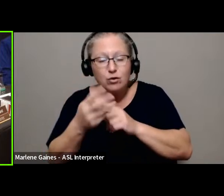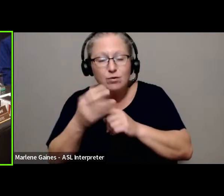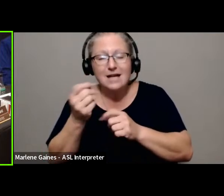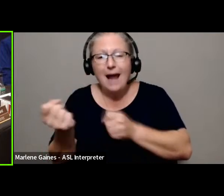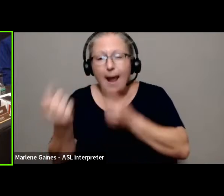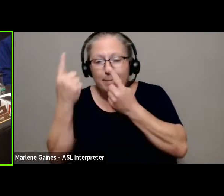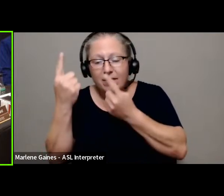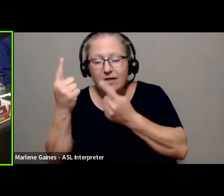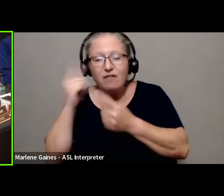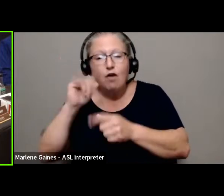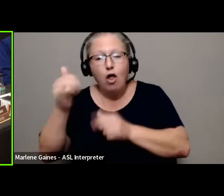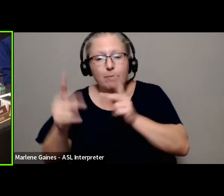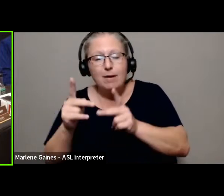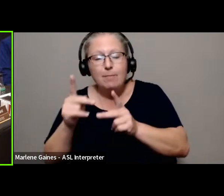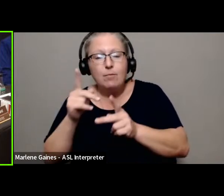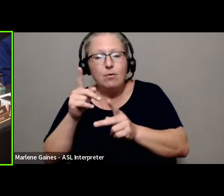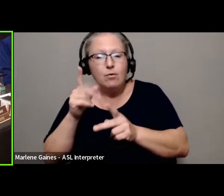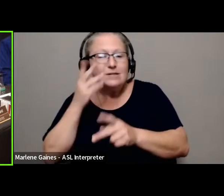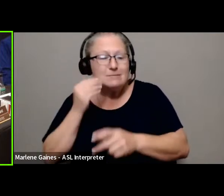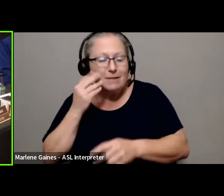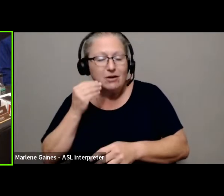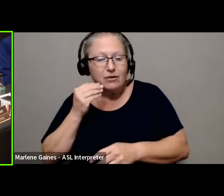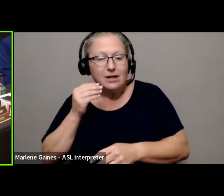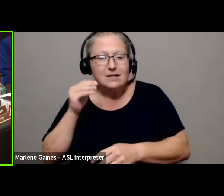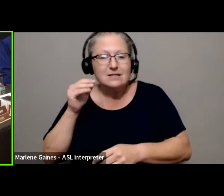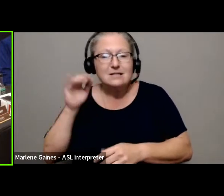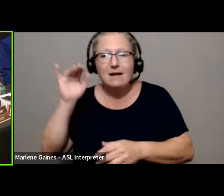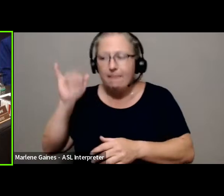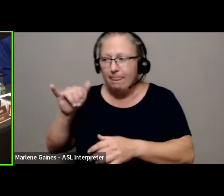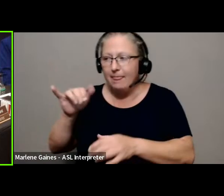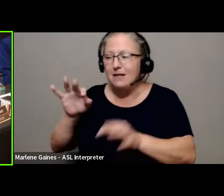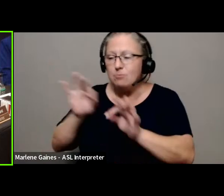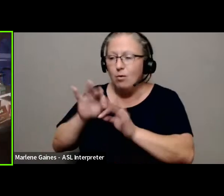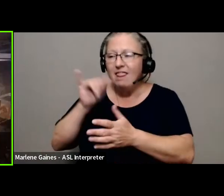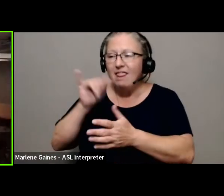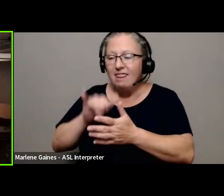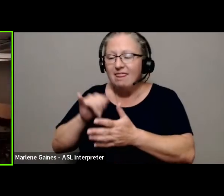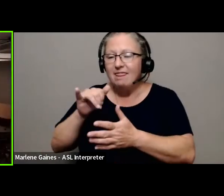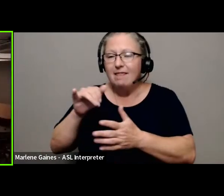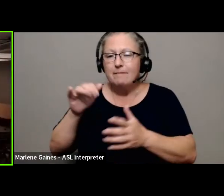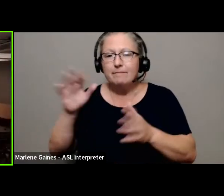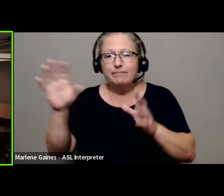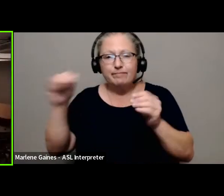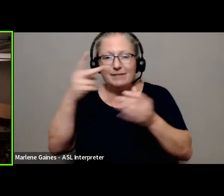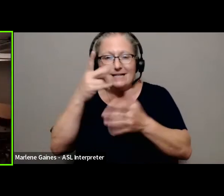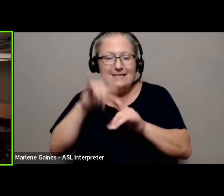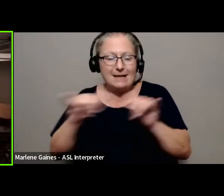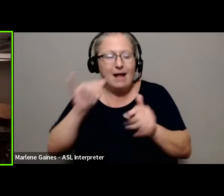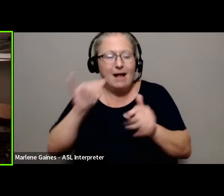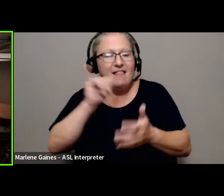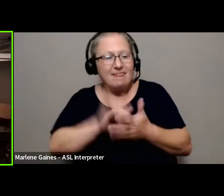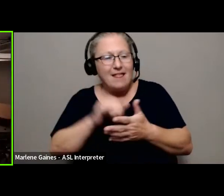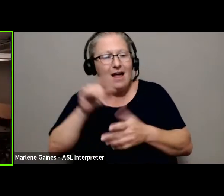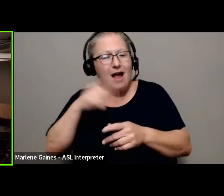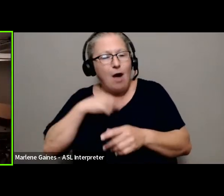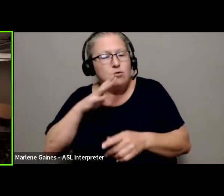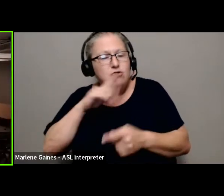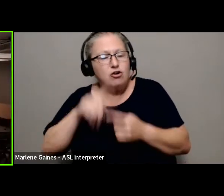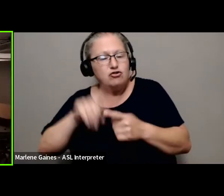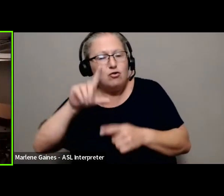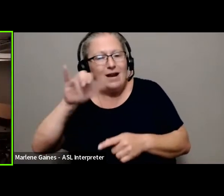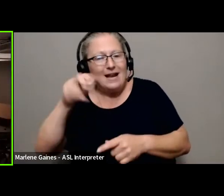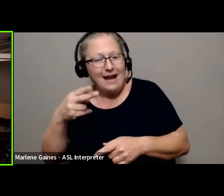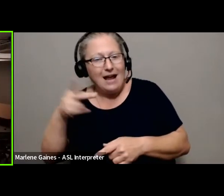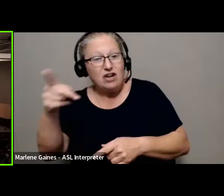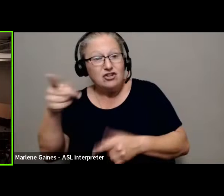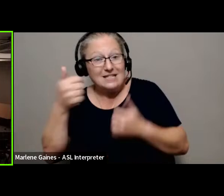walk in. That's important. And that's what Trustee Chavez was saying. Right. I was saying to Lehia that when she